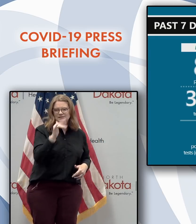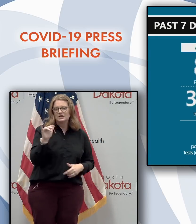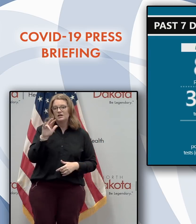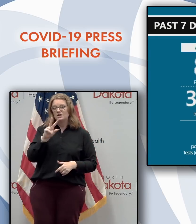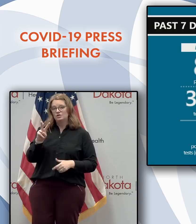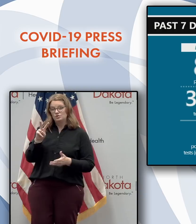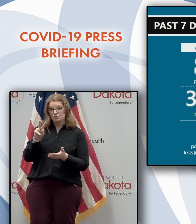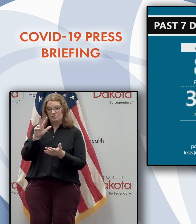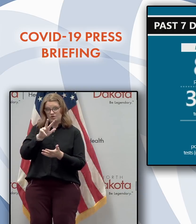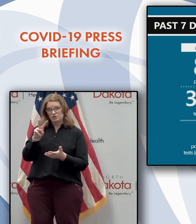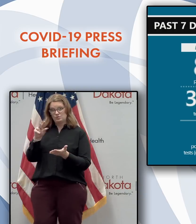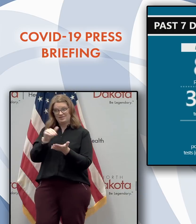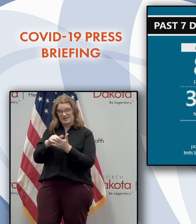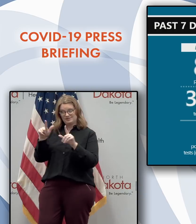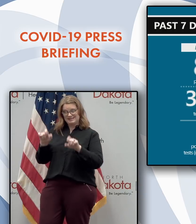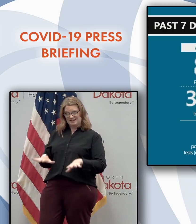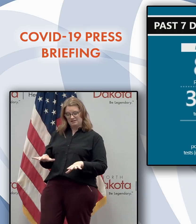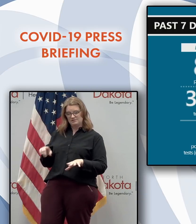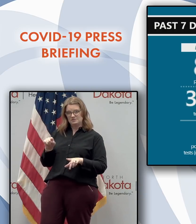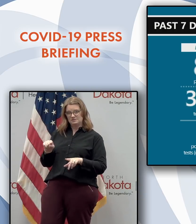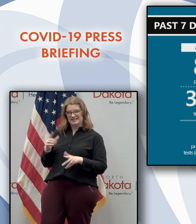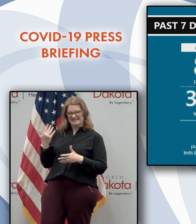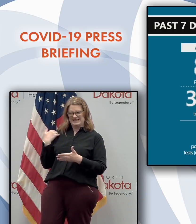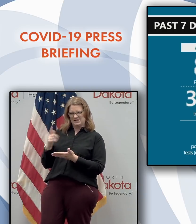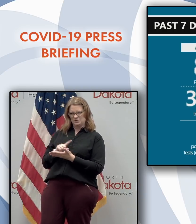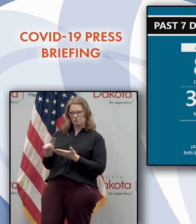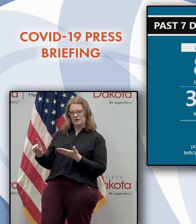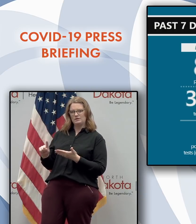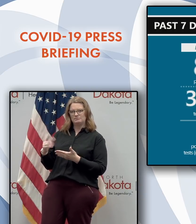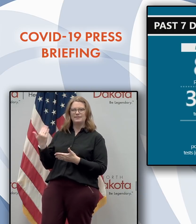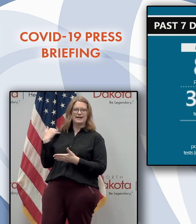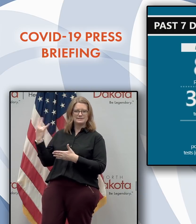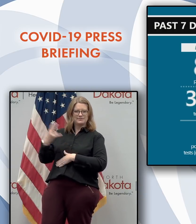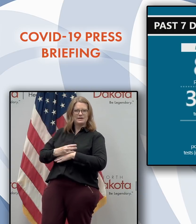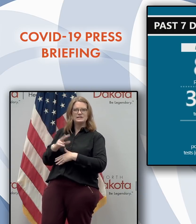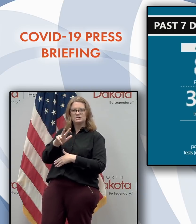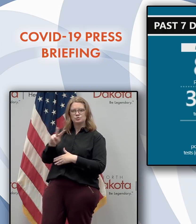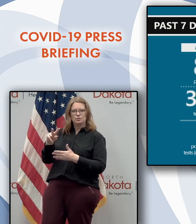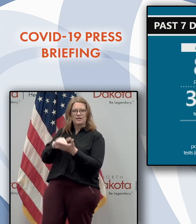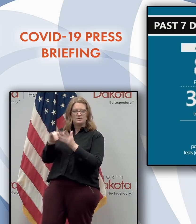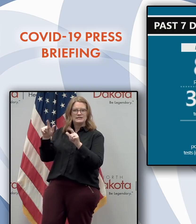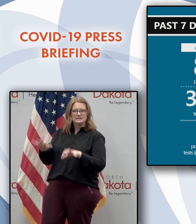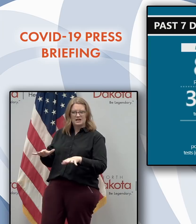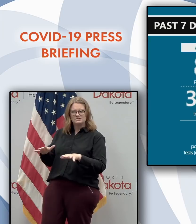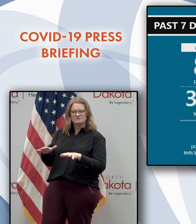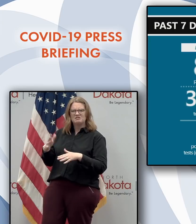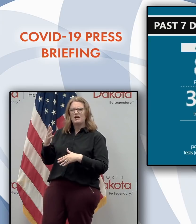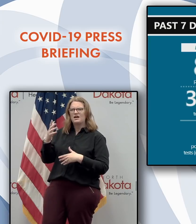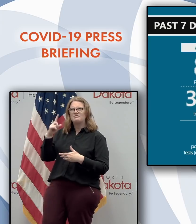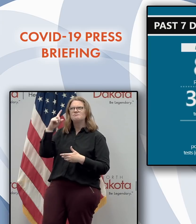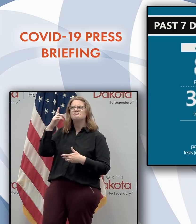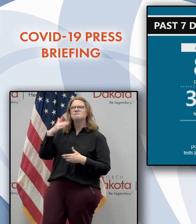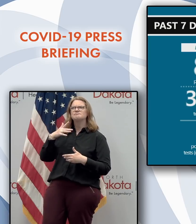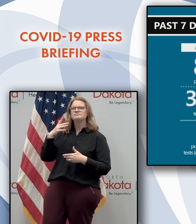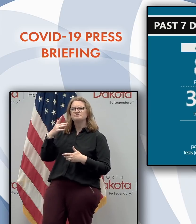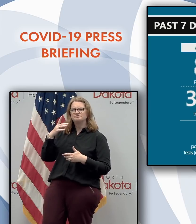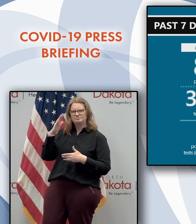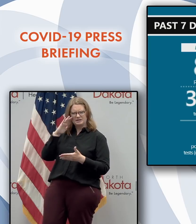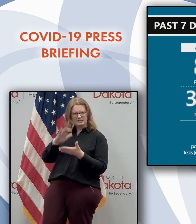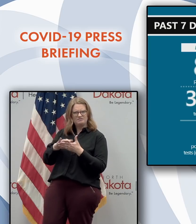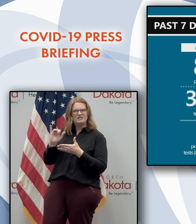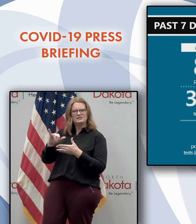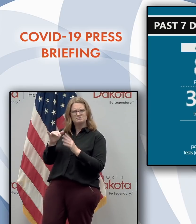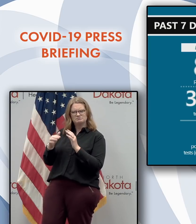tests completed in the last week, last 7-day period. I believe that's a record. And again, the positivity